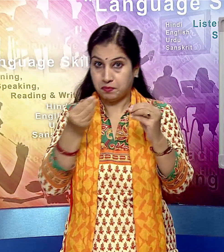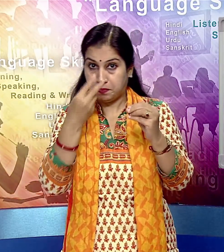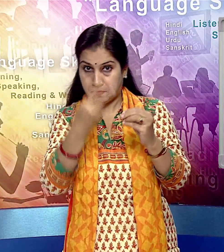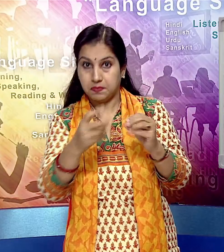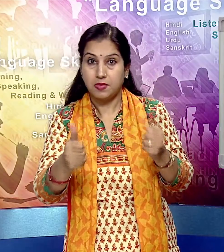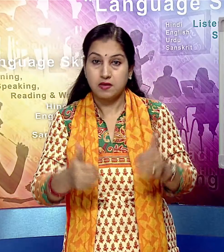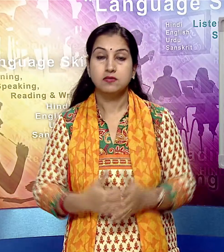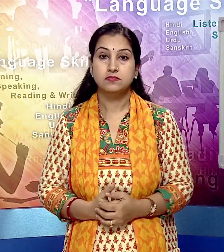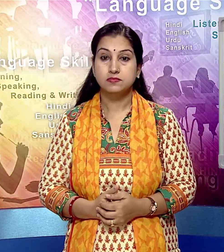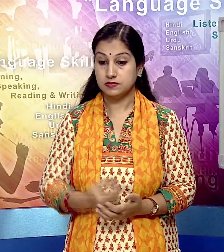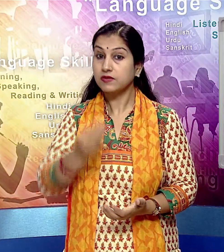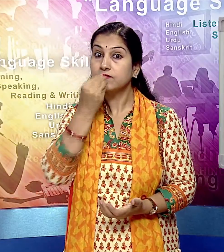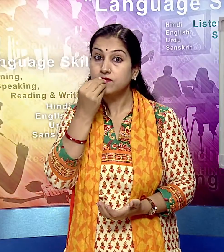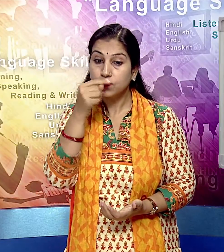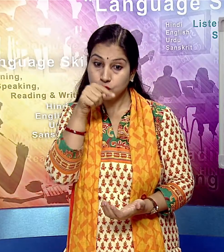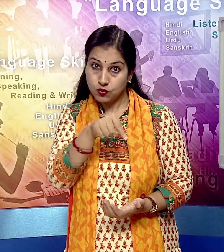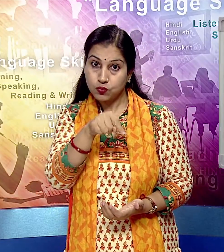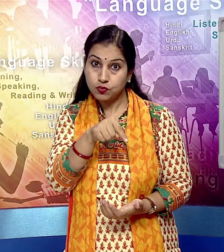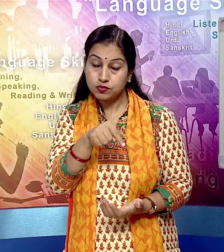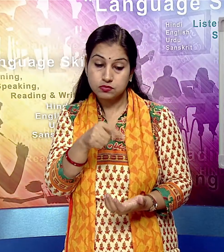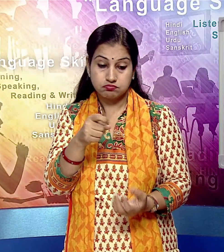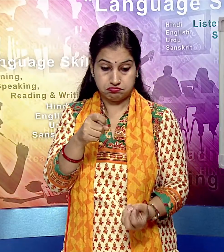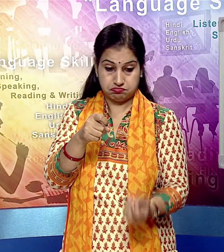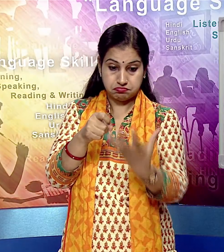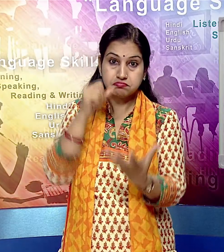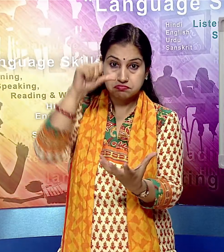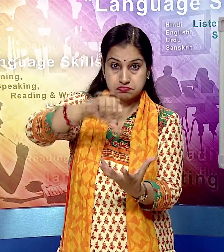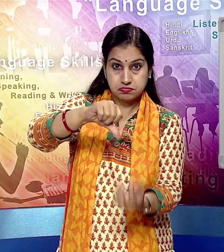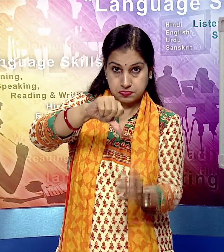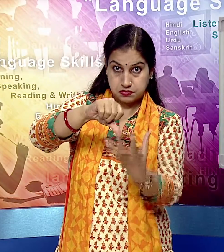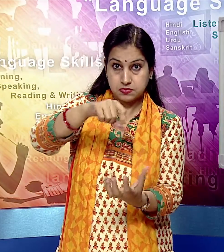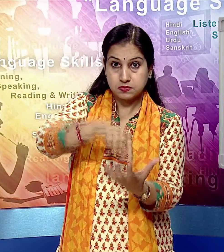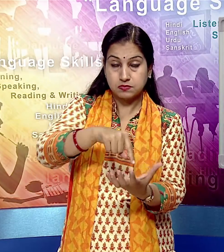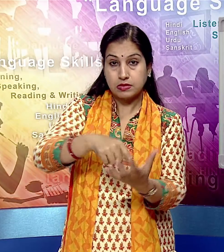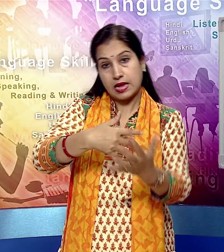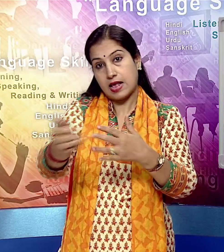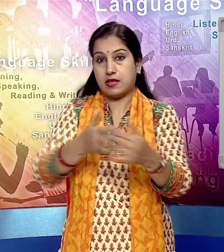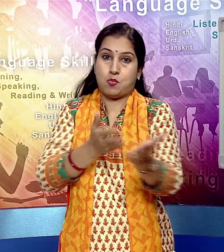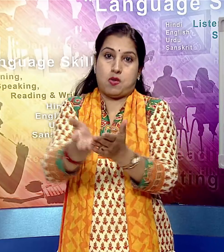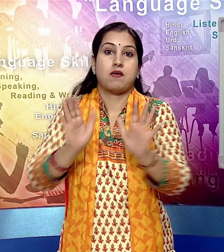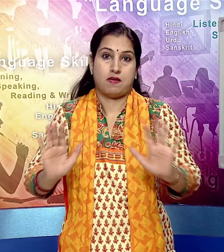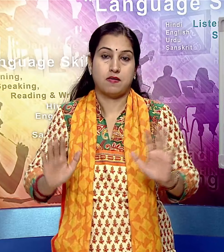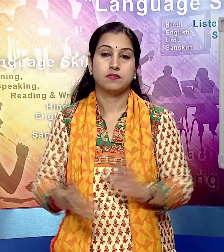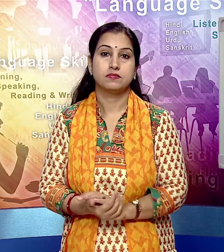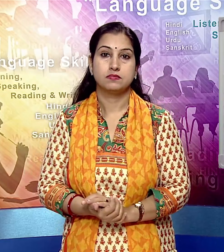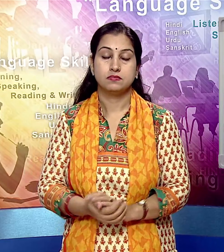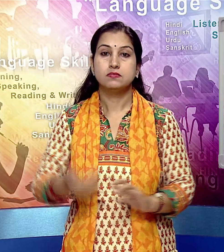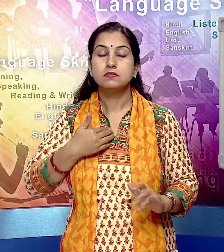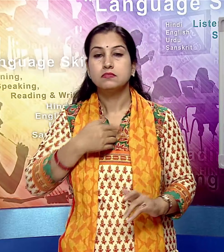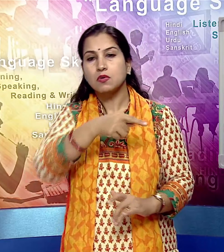The food we cook using water in any way. We use it in